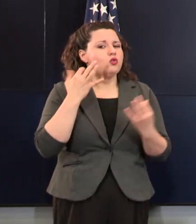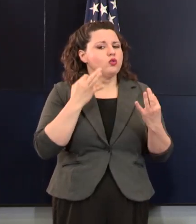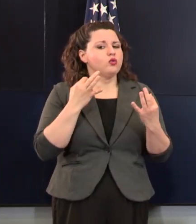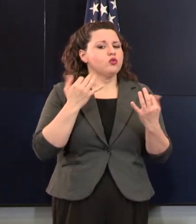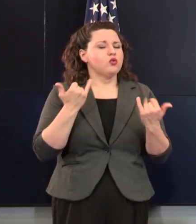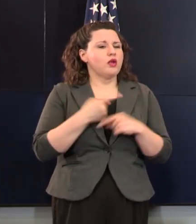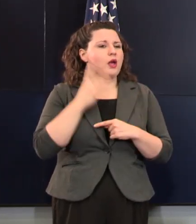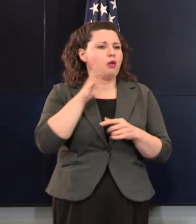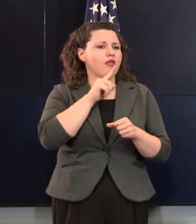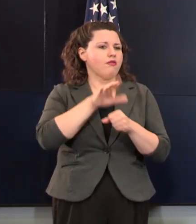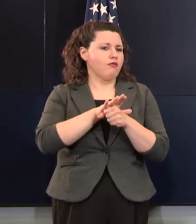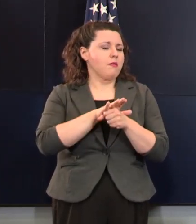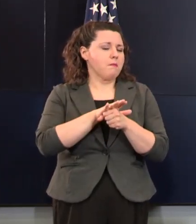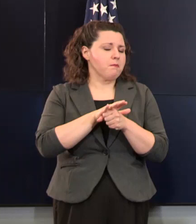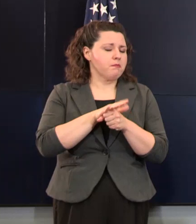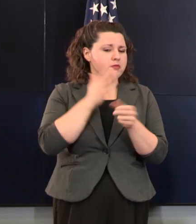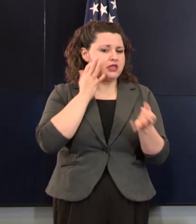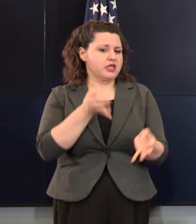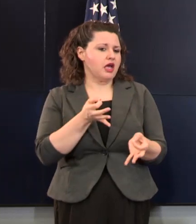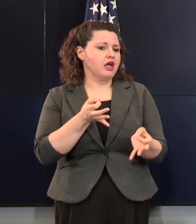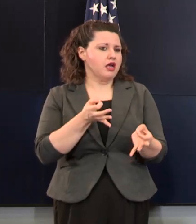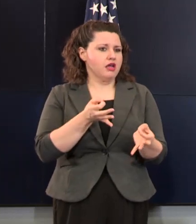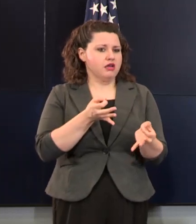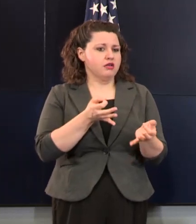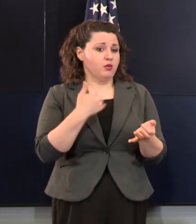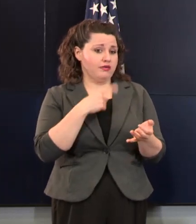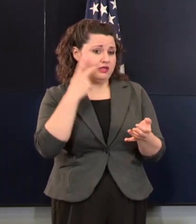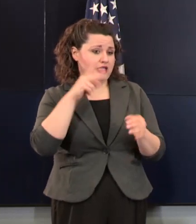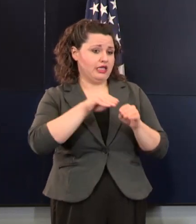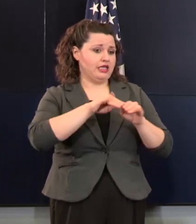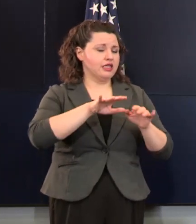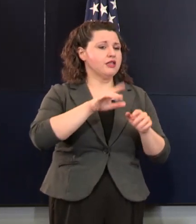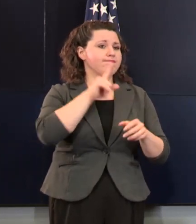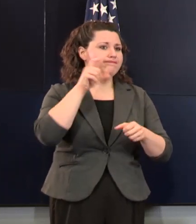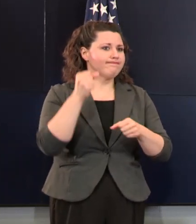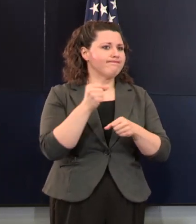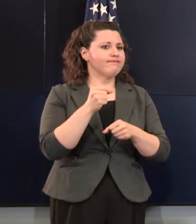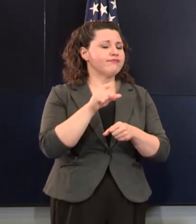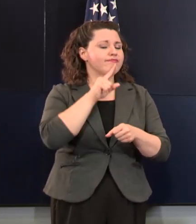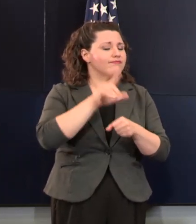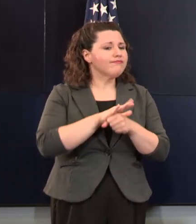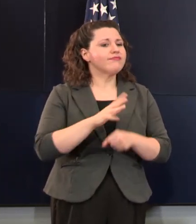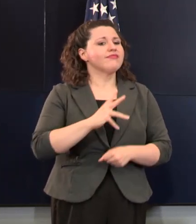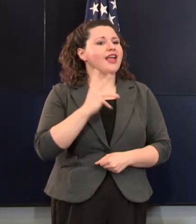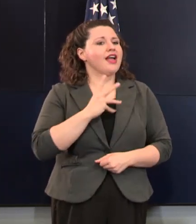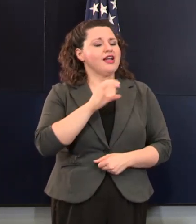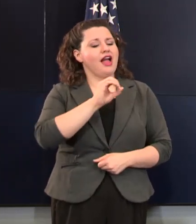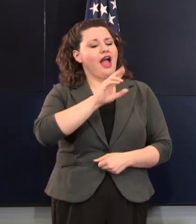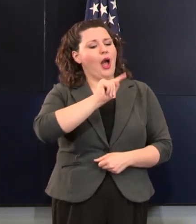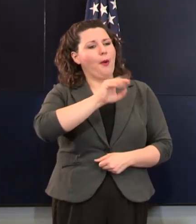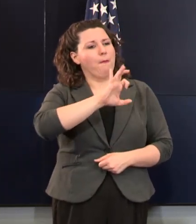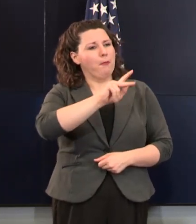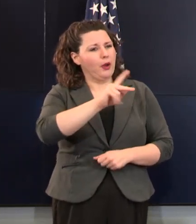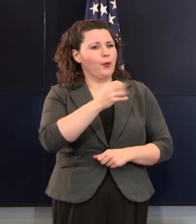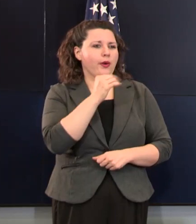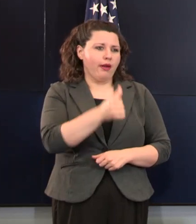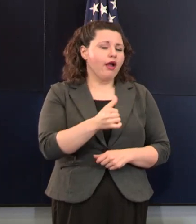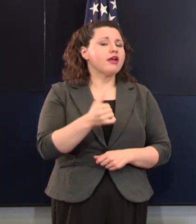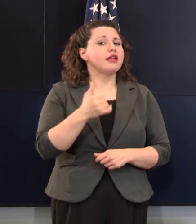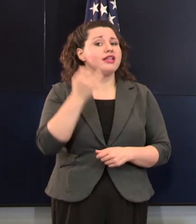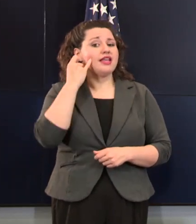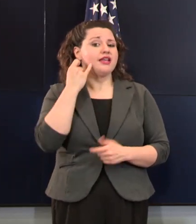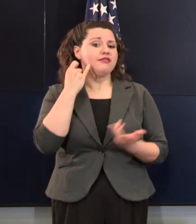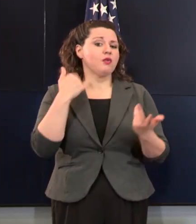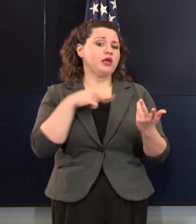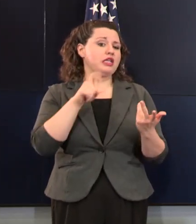today in terms of where we have seen outbreaks and whether it's in the public's interest for us to release the names of those